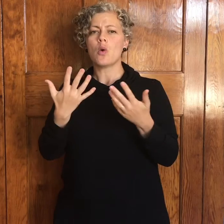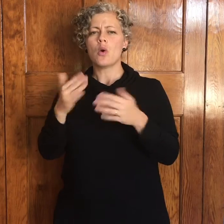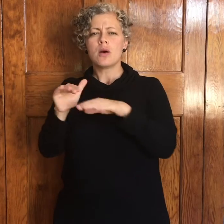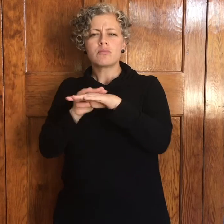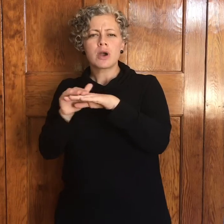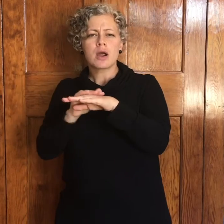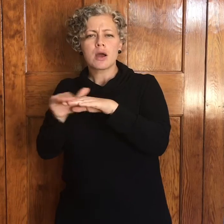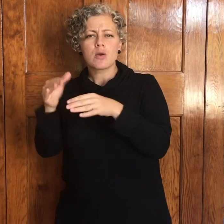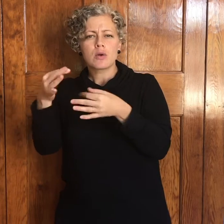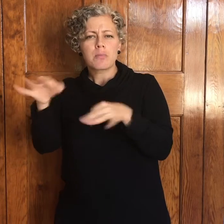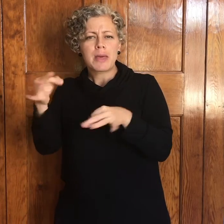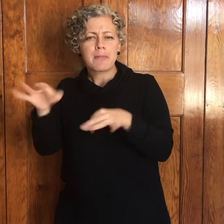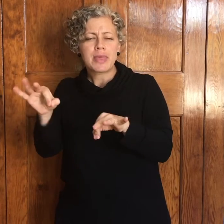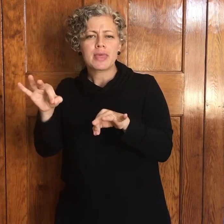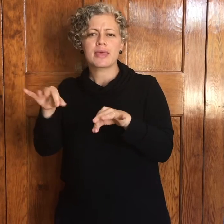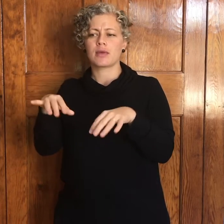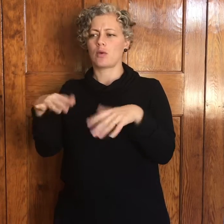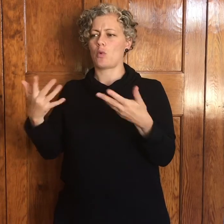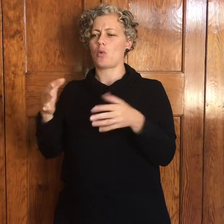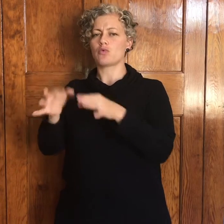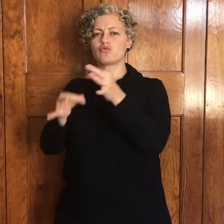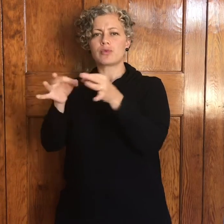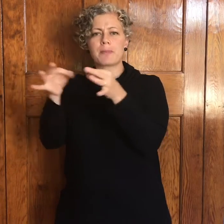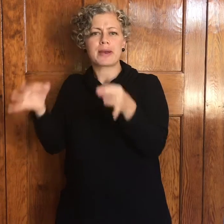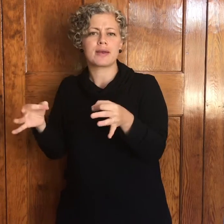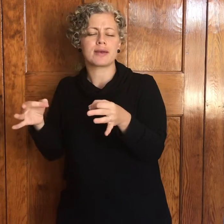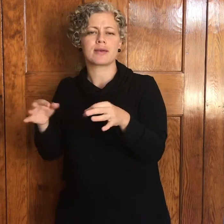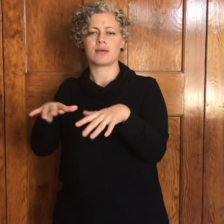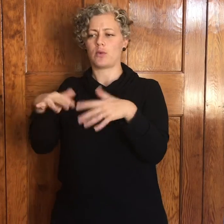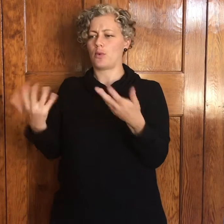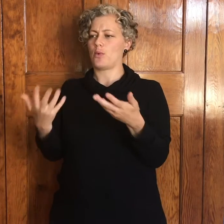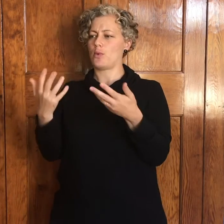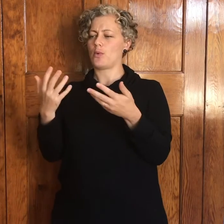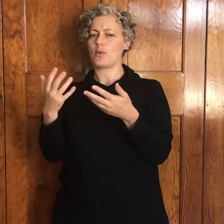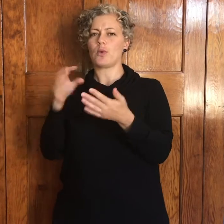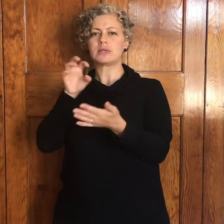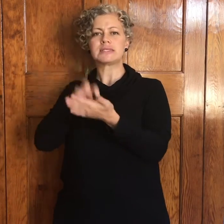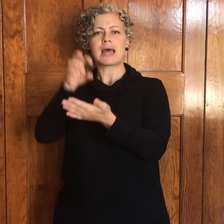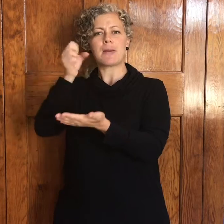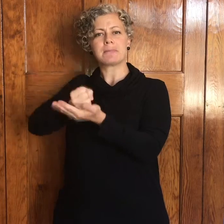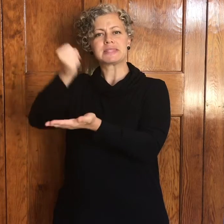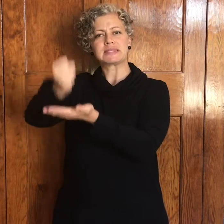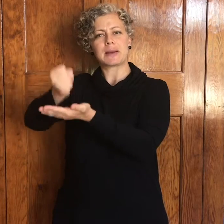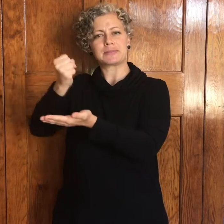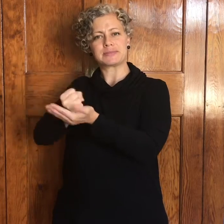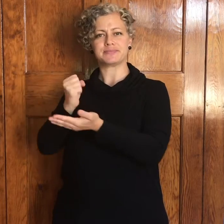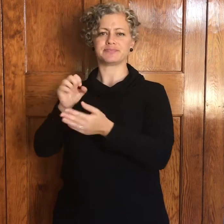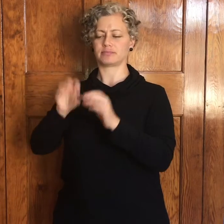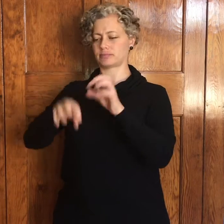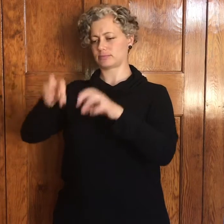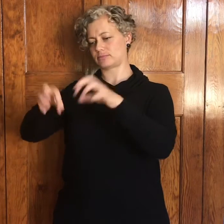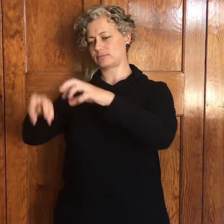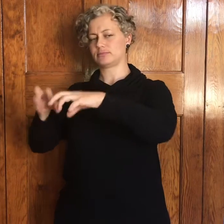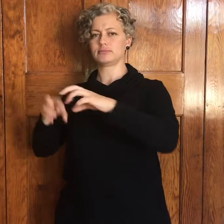stamps will finish off your homemade present perfectly. Enjoy!